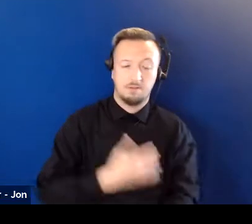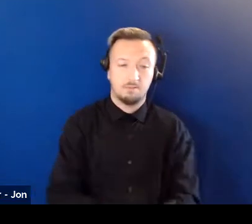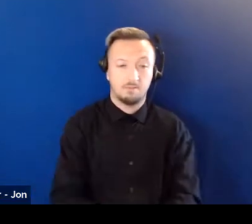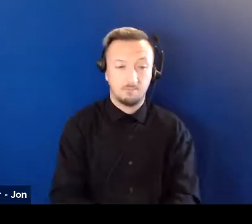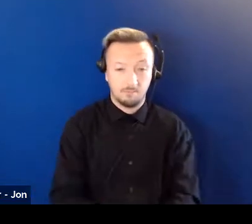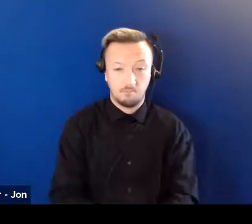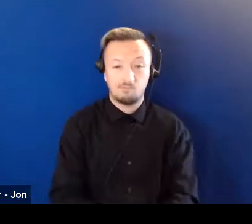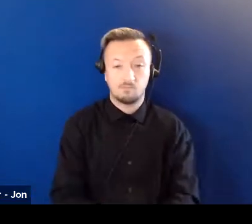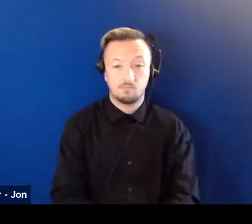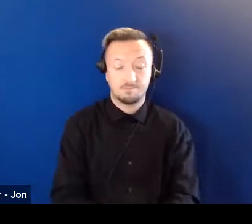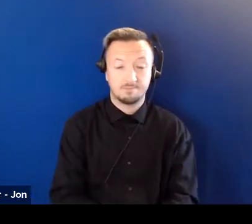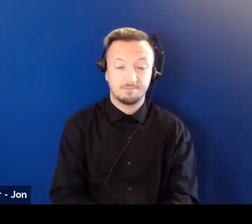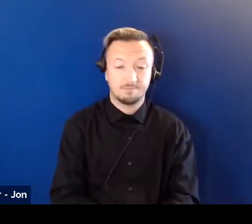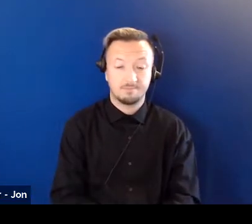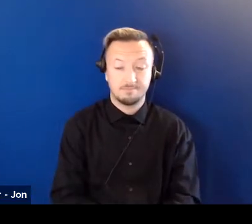Okay.